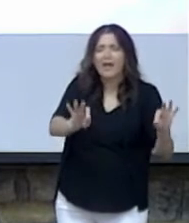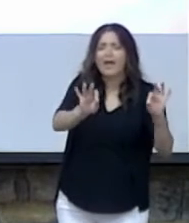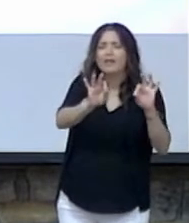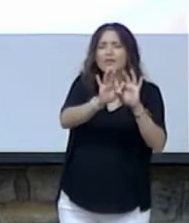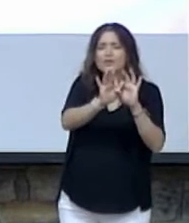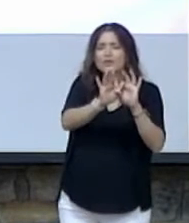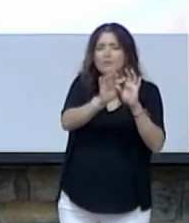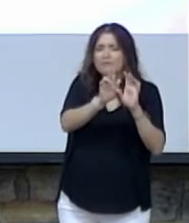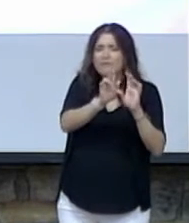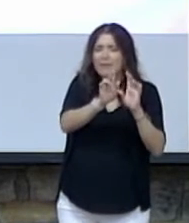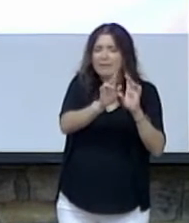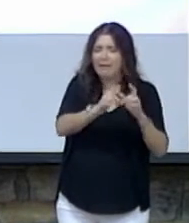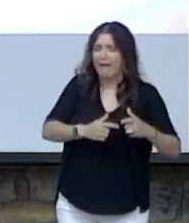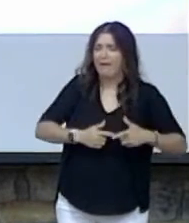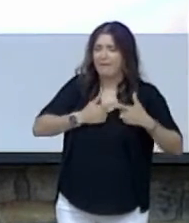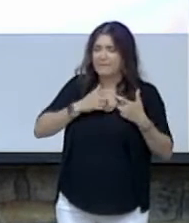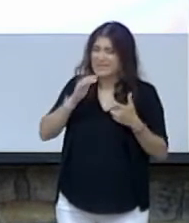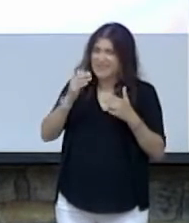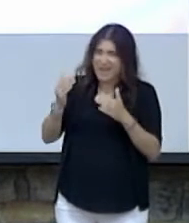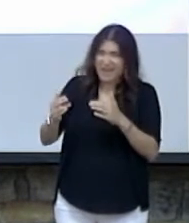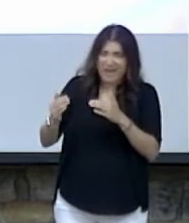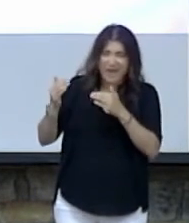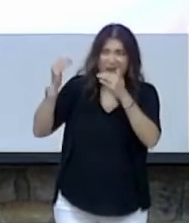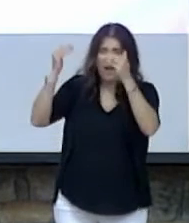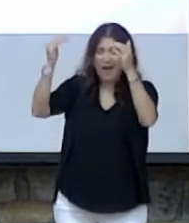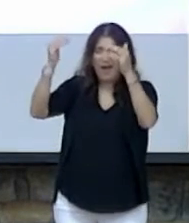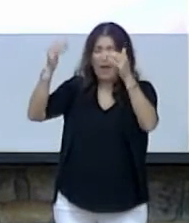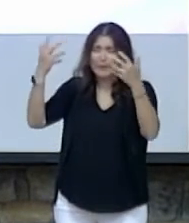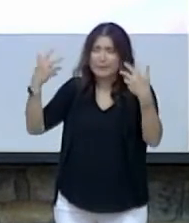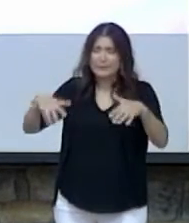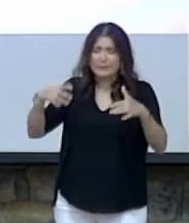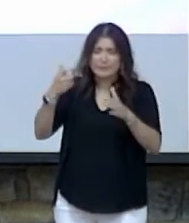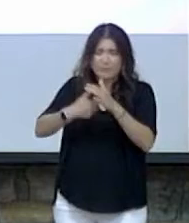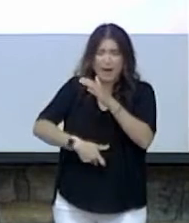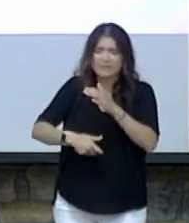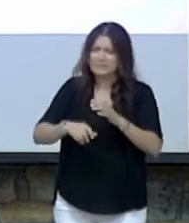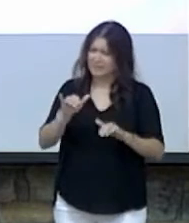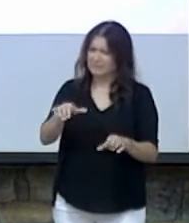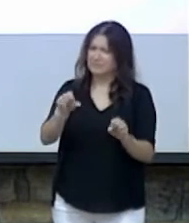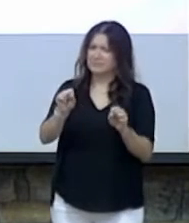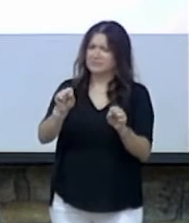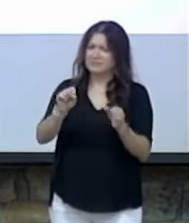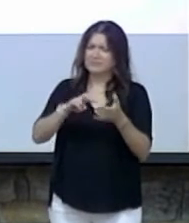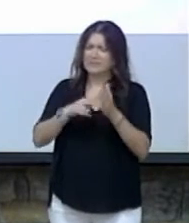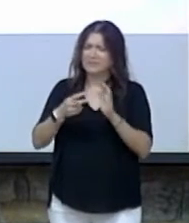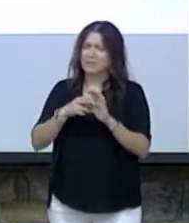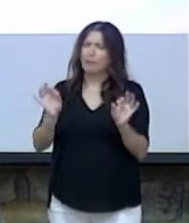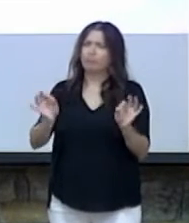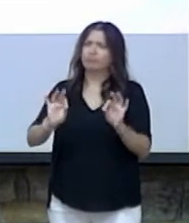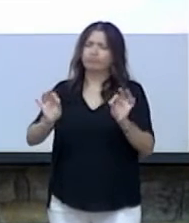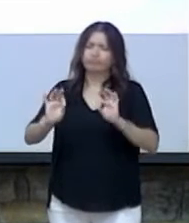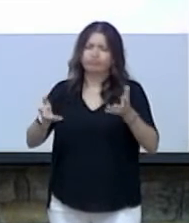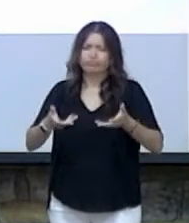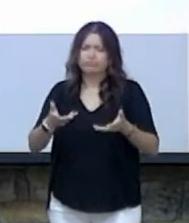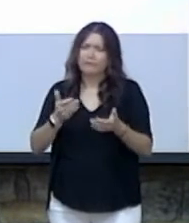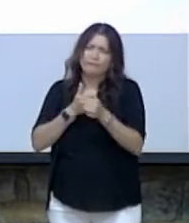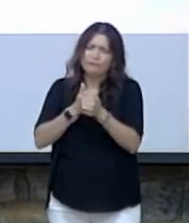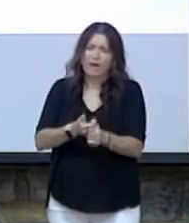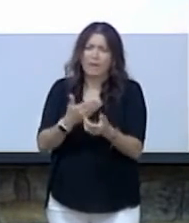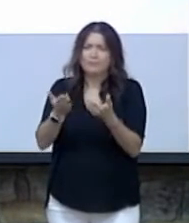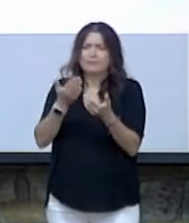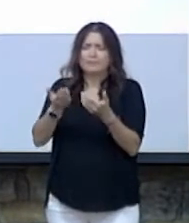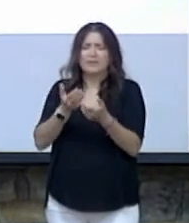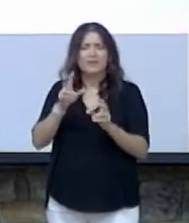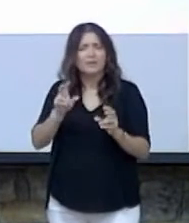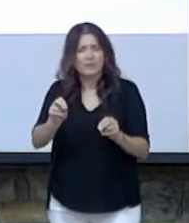that a high price to pay for discipleship? Absolutely. That's not to be taken lightly. It's not anything that's not